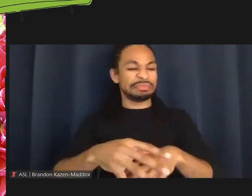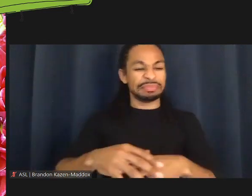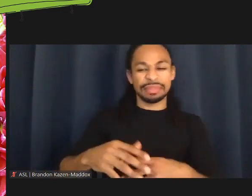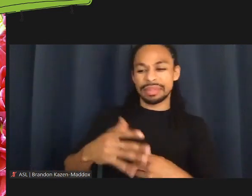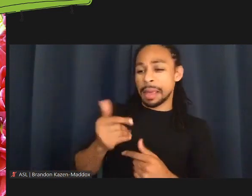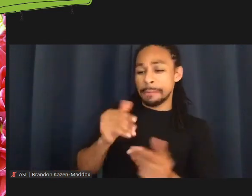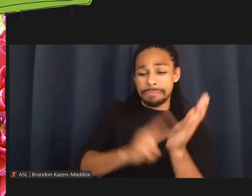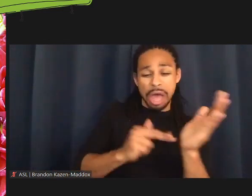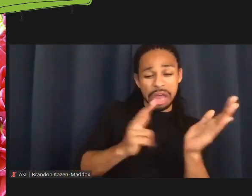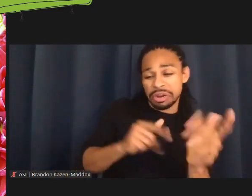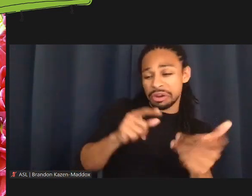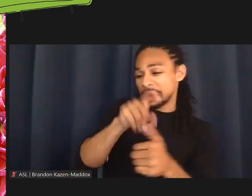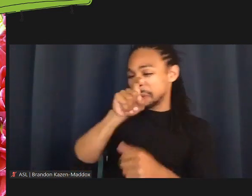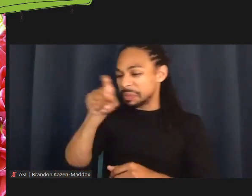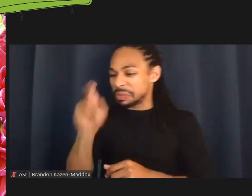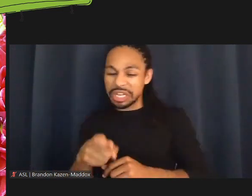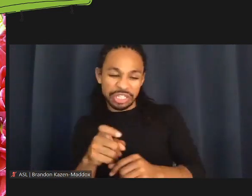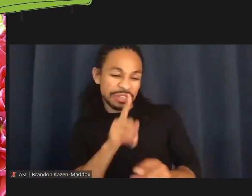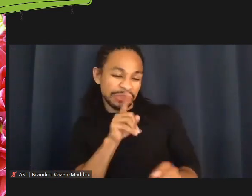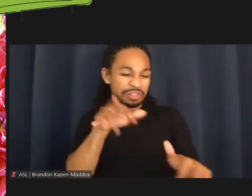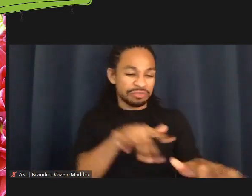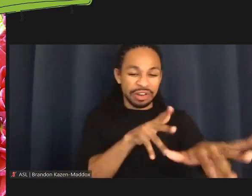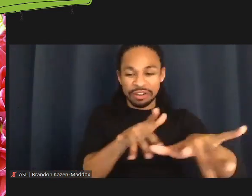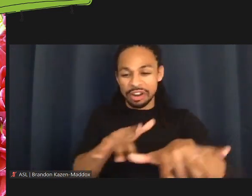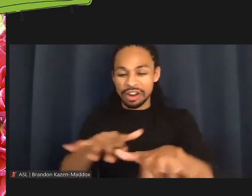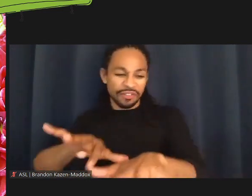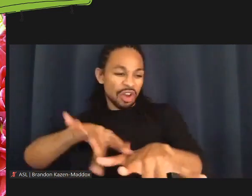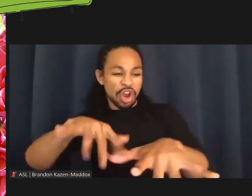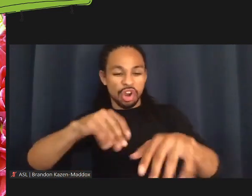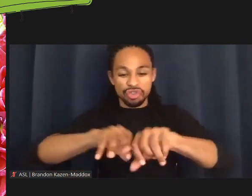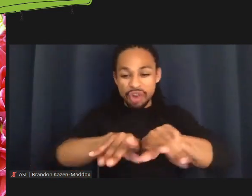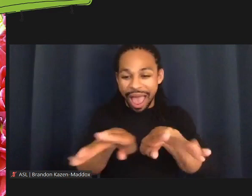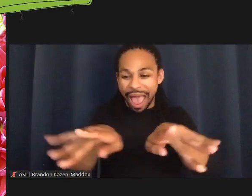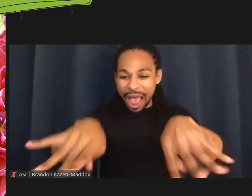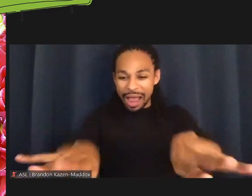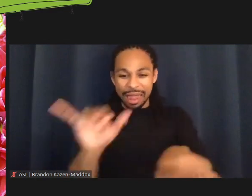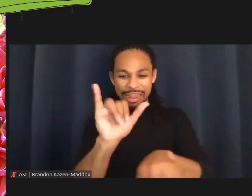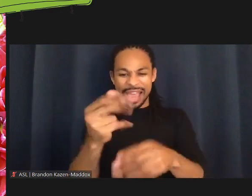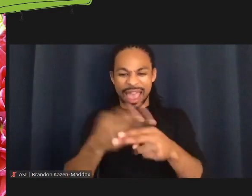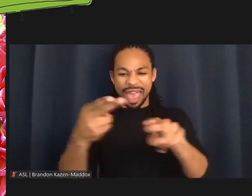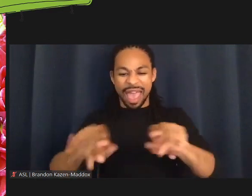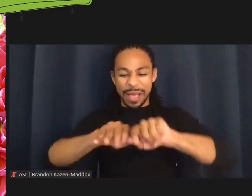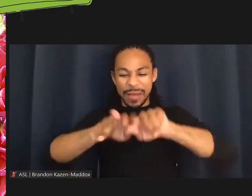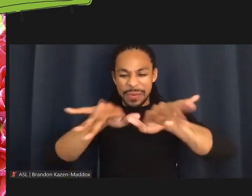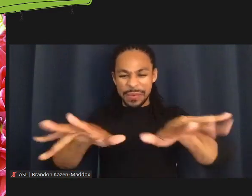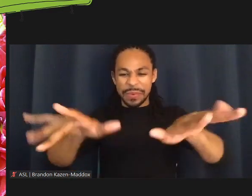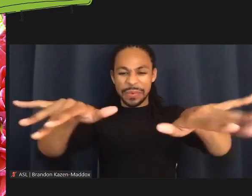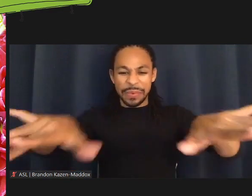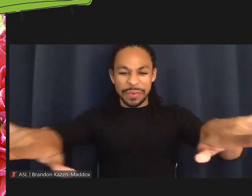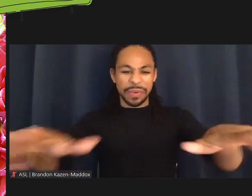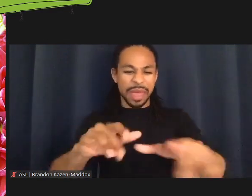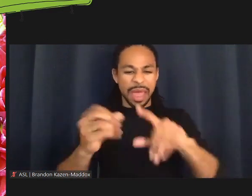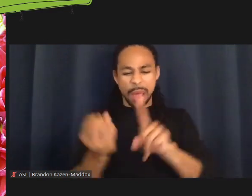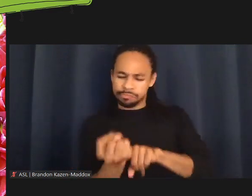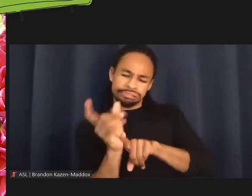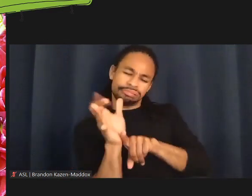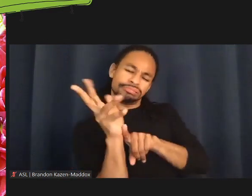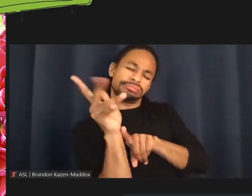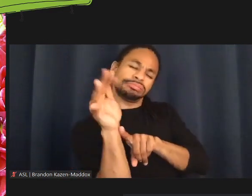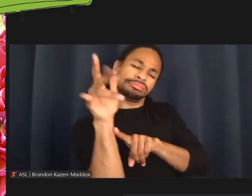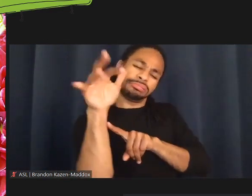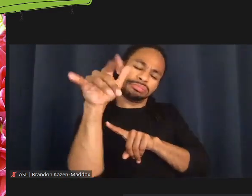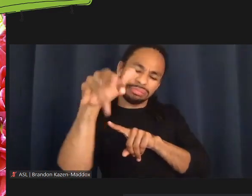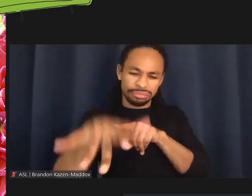river cracked open, careful like egg, or burst apart, unleashing its violet load.